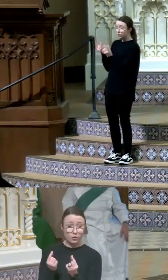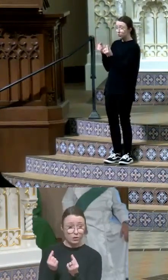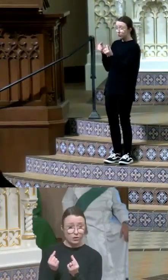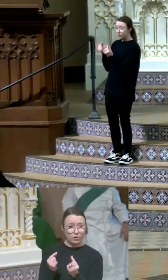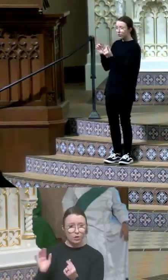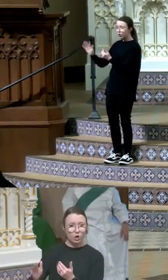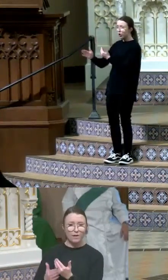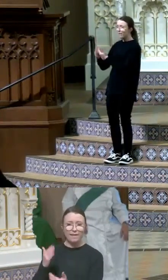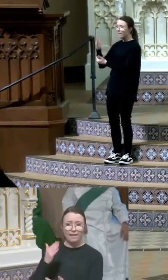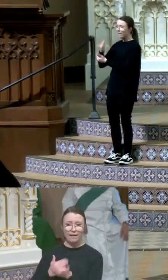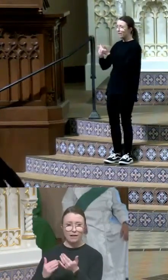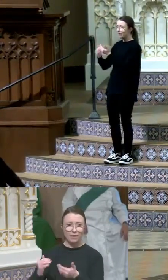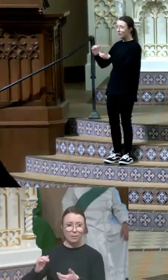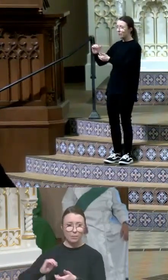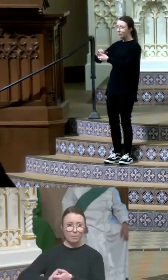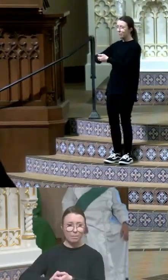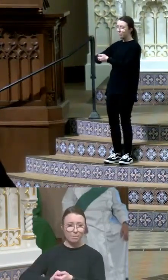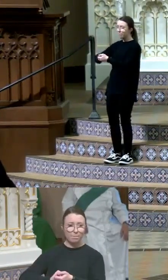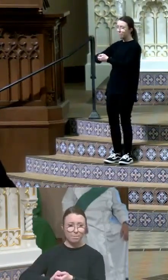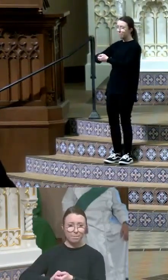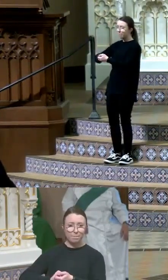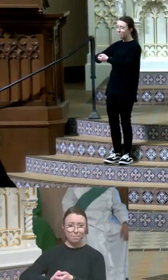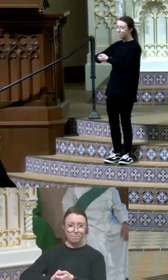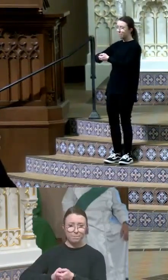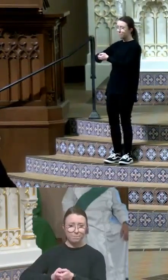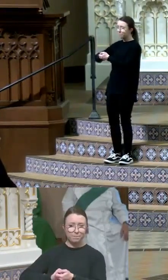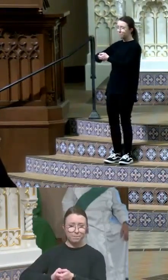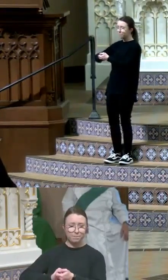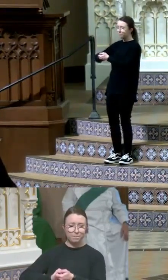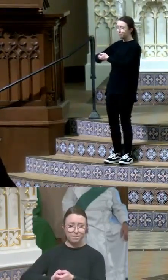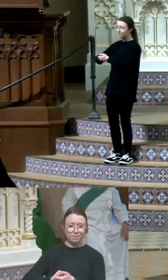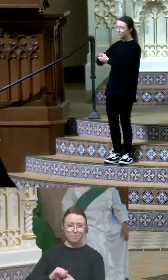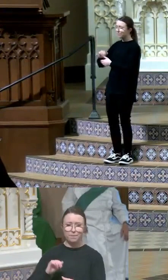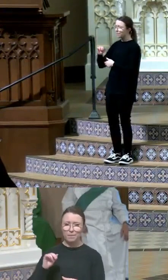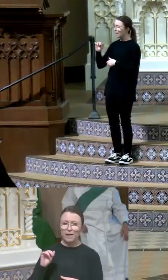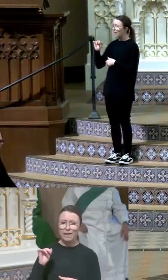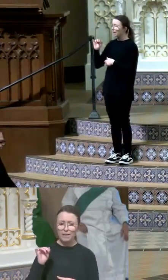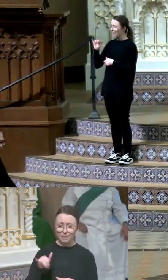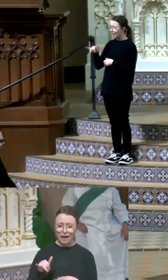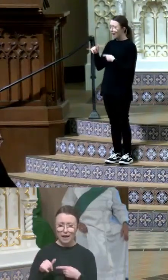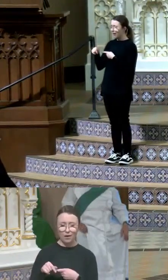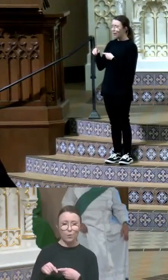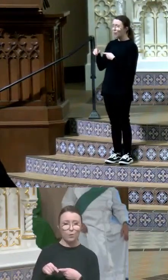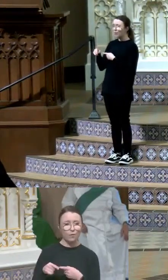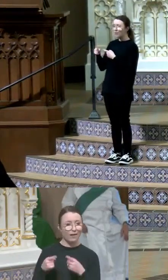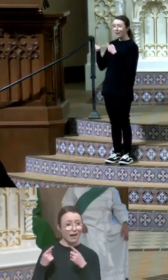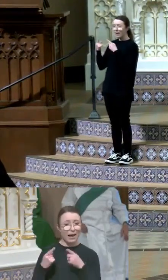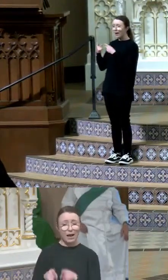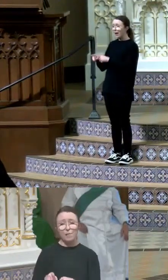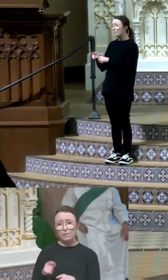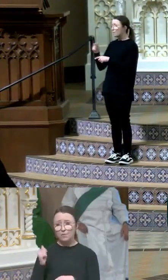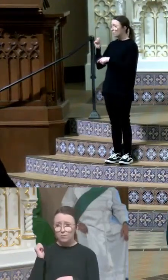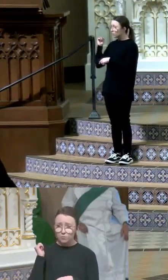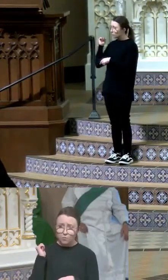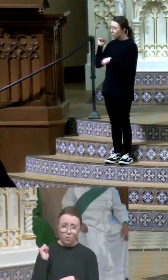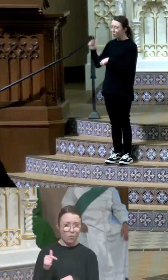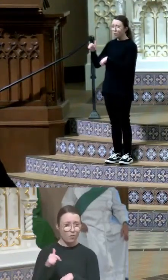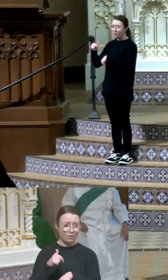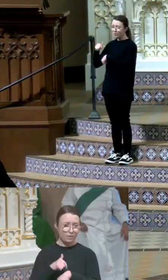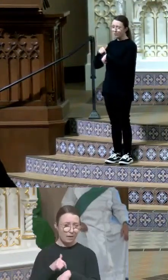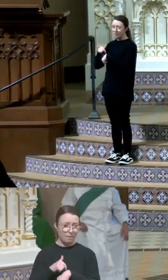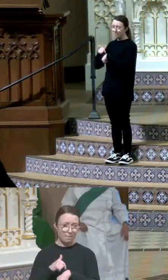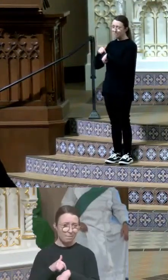grasped her hand. This is something that happens all the time because of